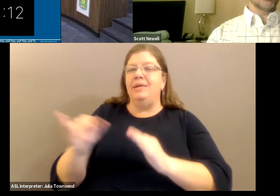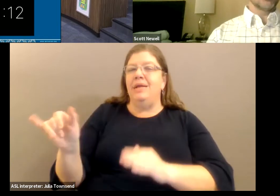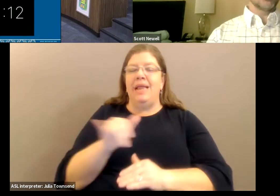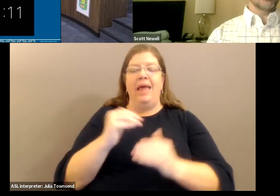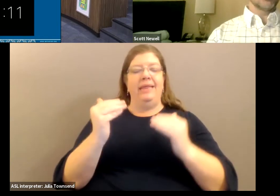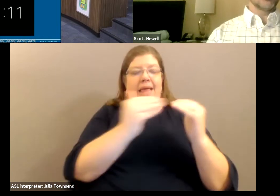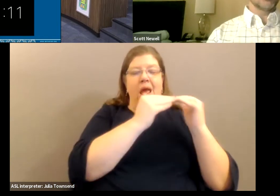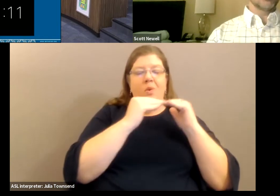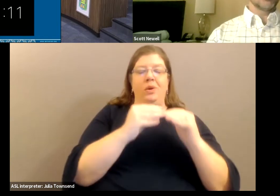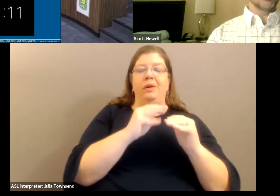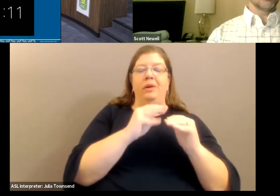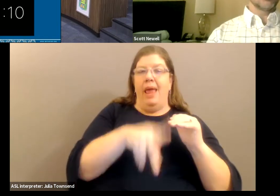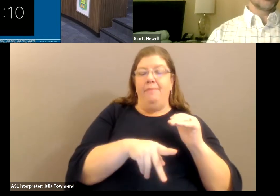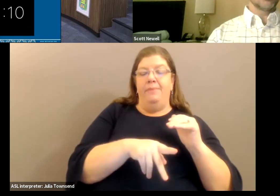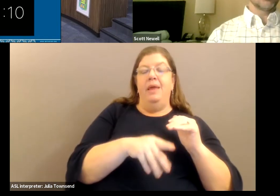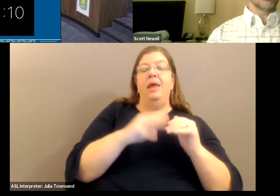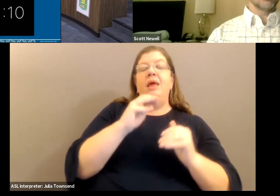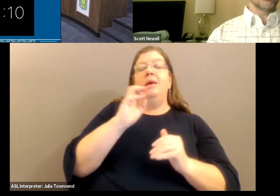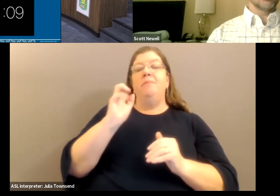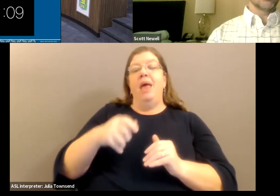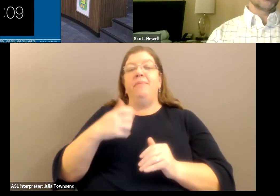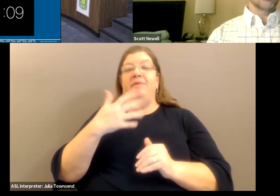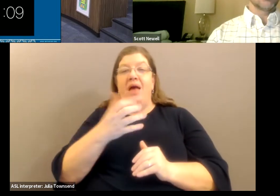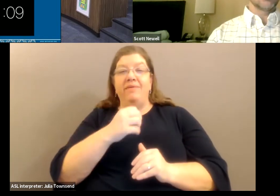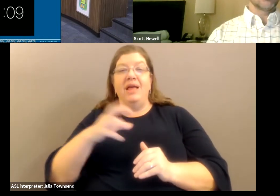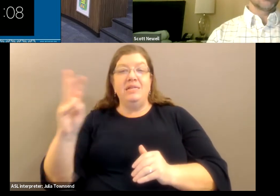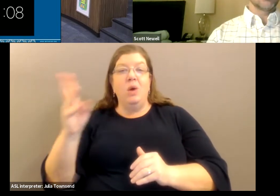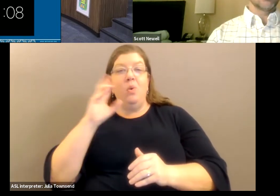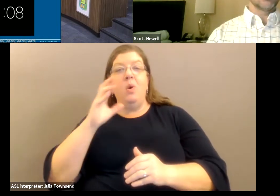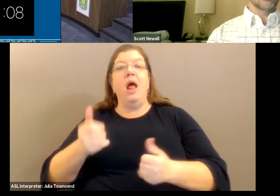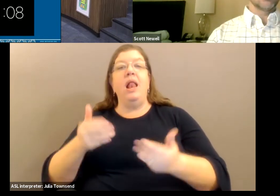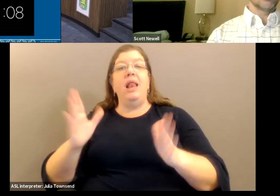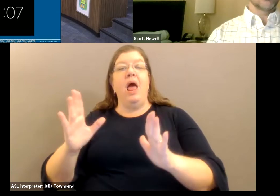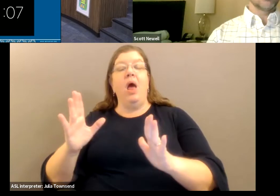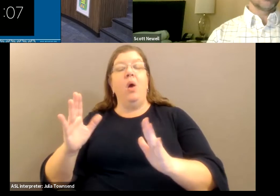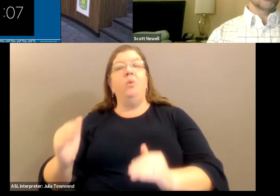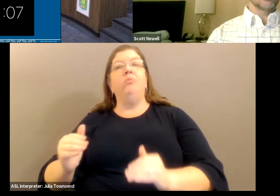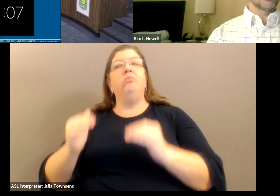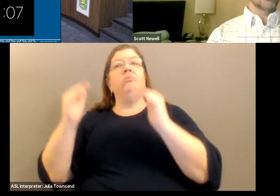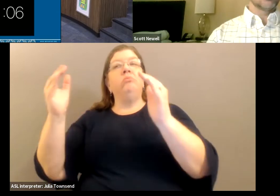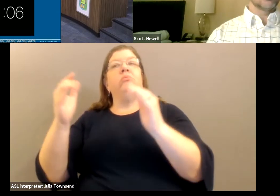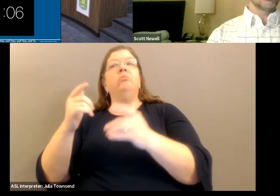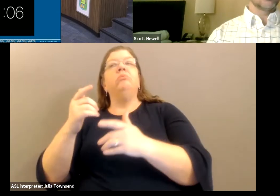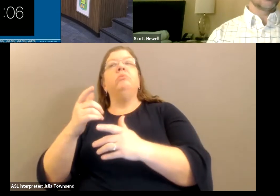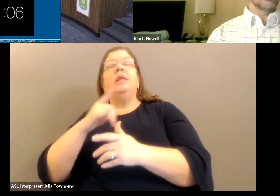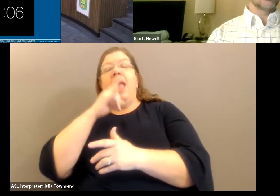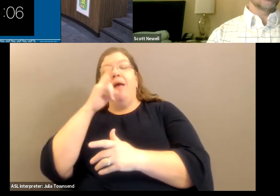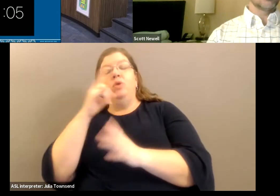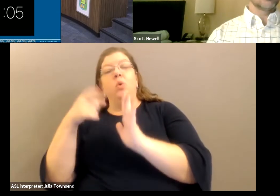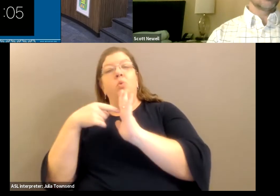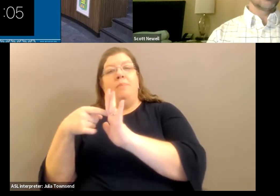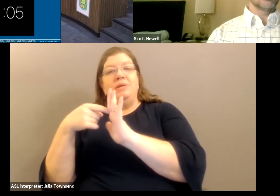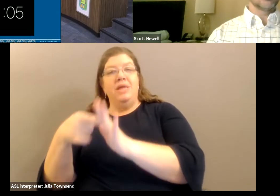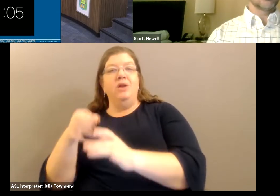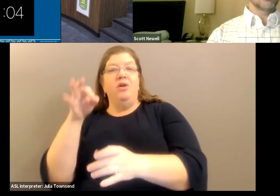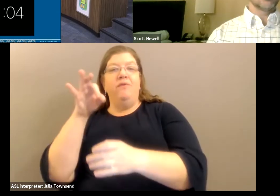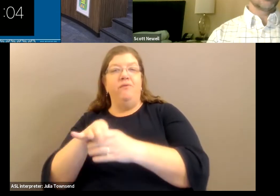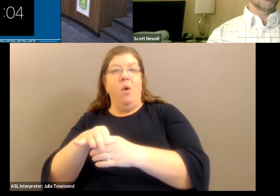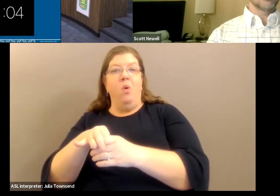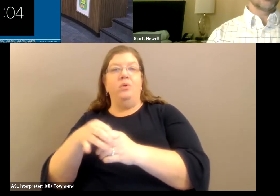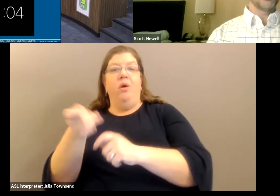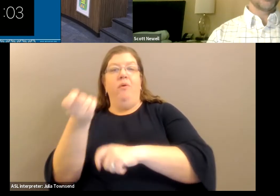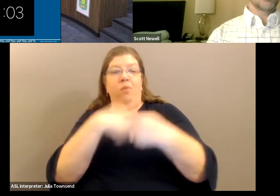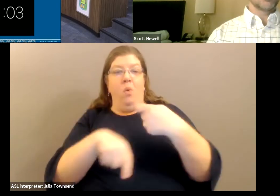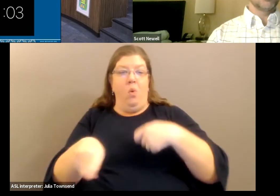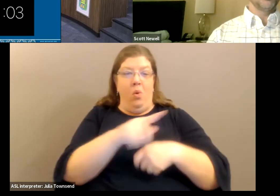map. Map 5 and 6 will allow an affluent representative to vote on the behalf of